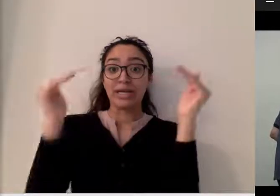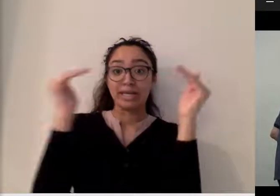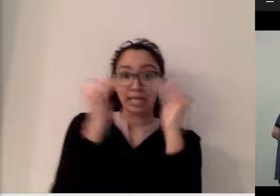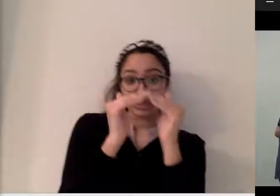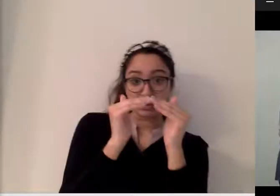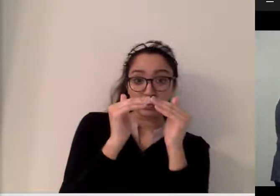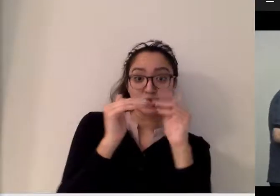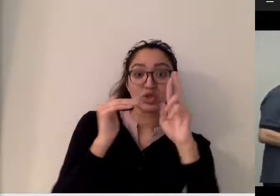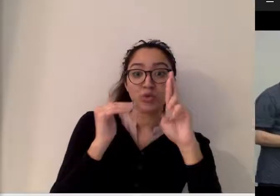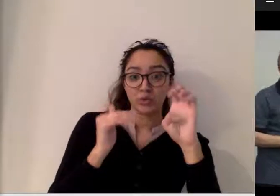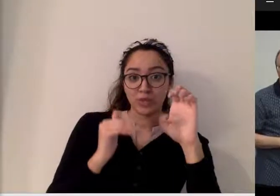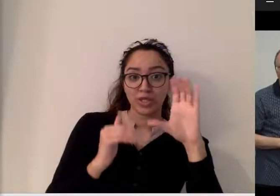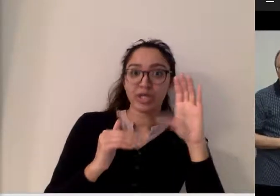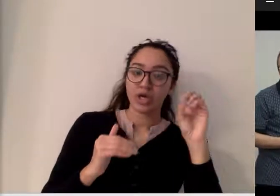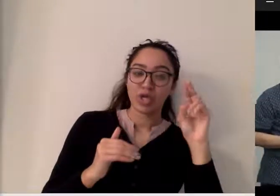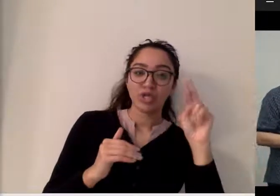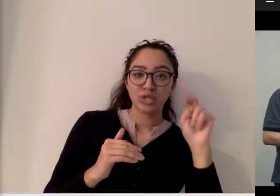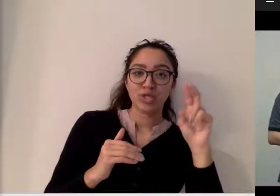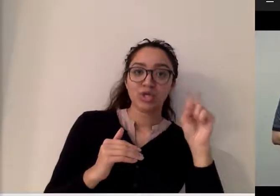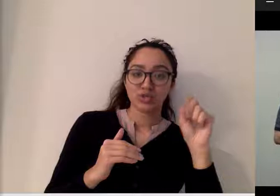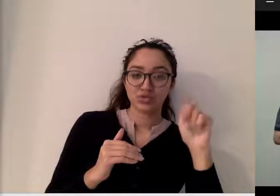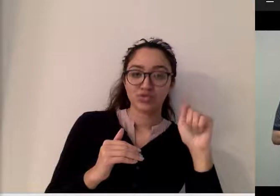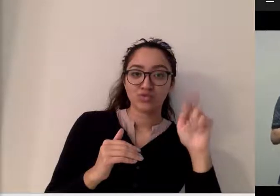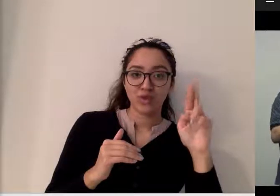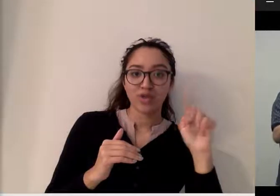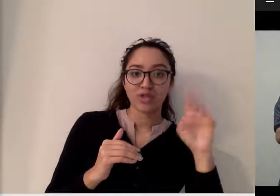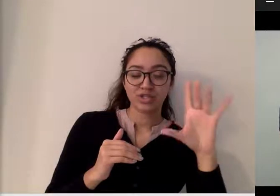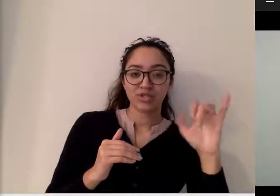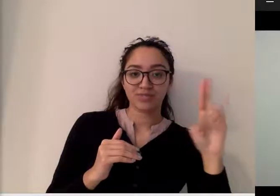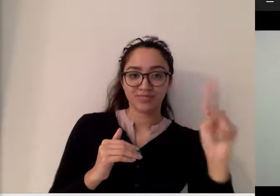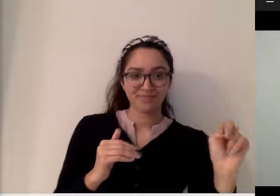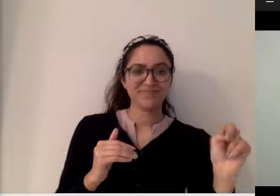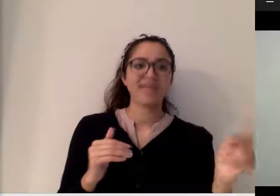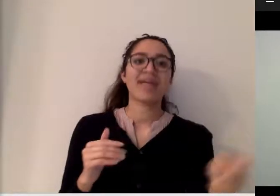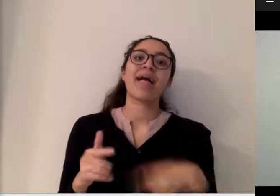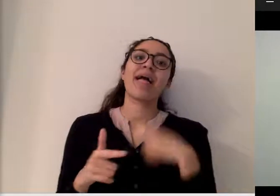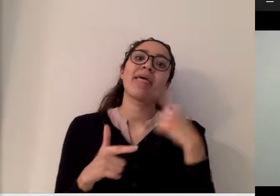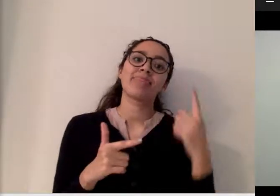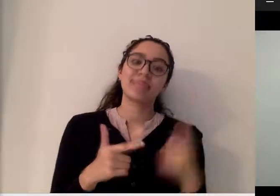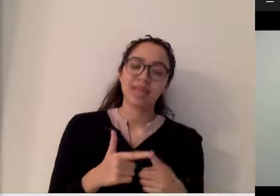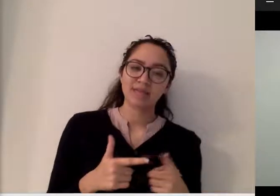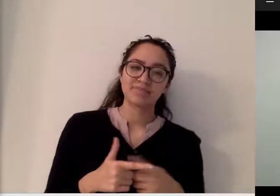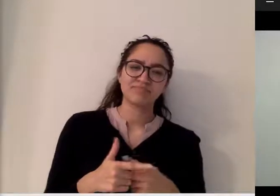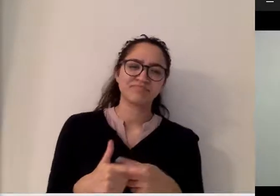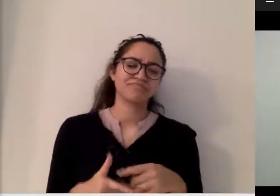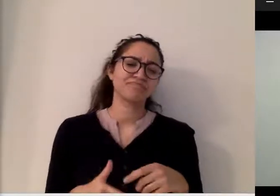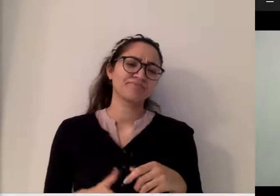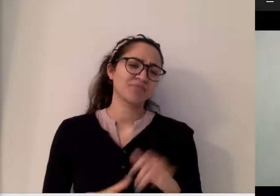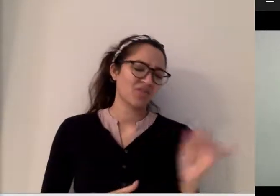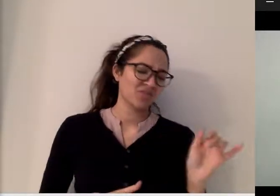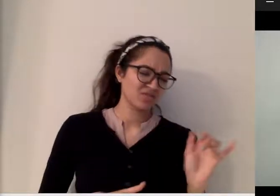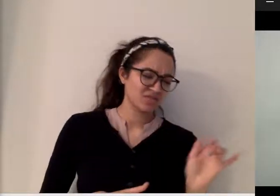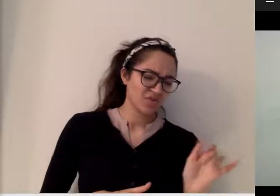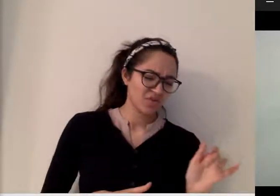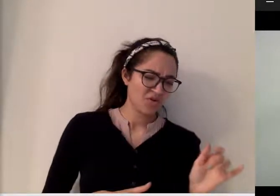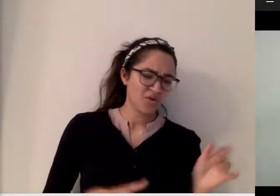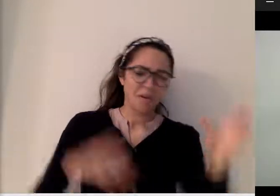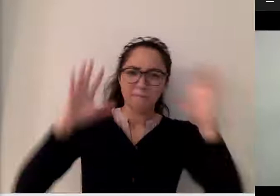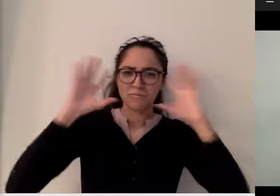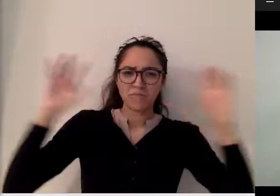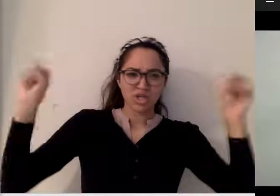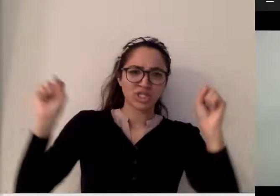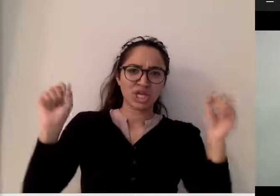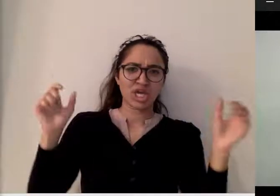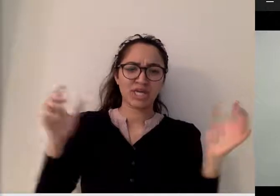then write the word Reconstruction. And then they look in that same chapter, and they notice the President of the United States